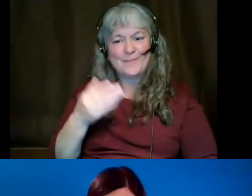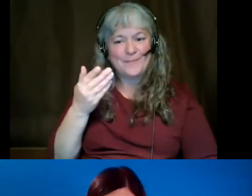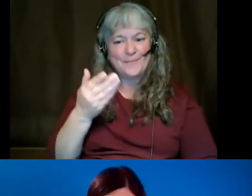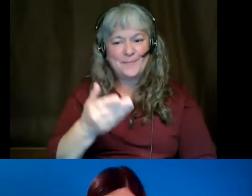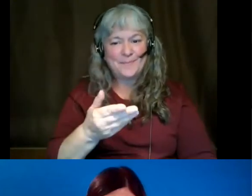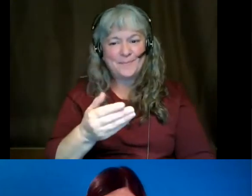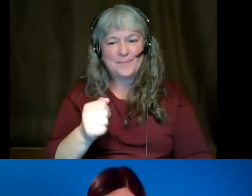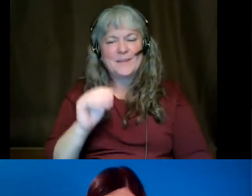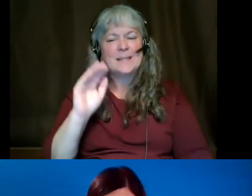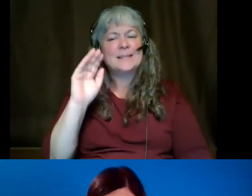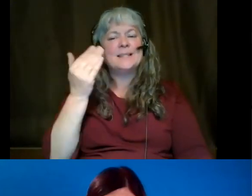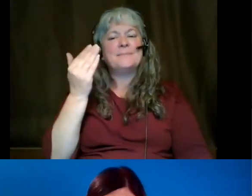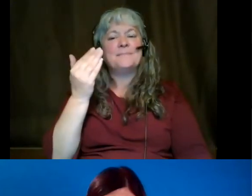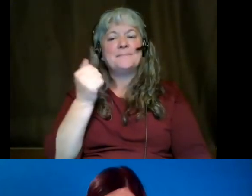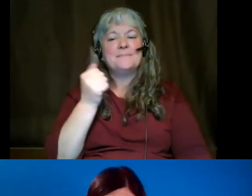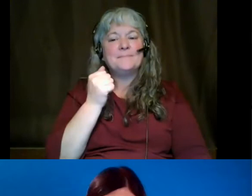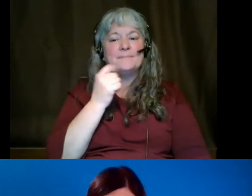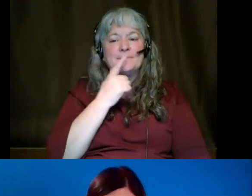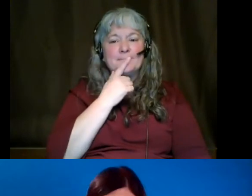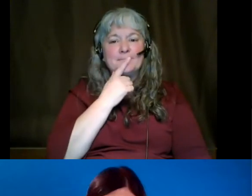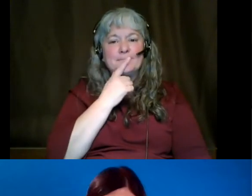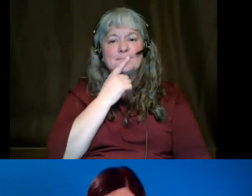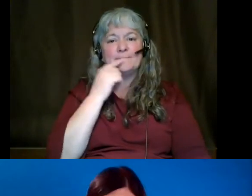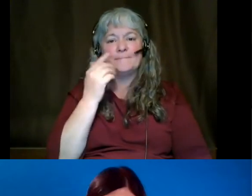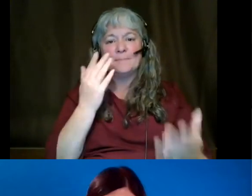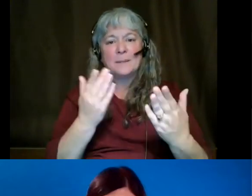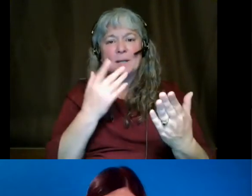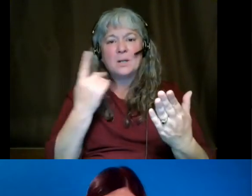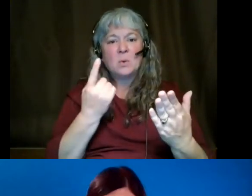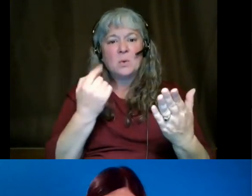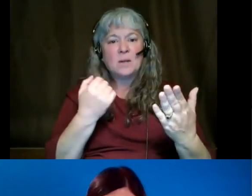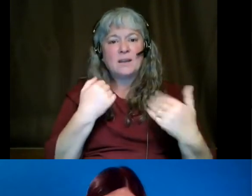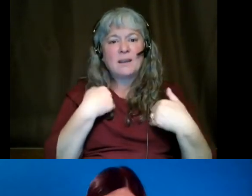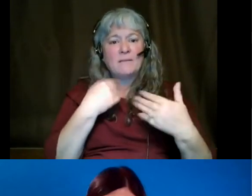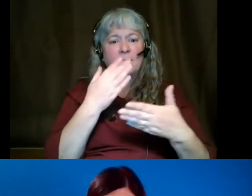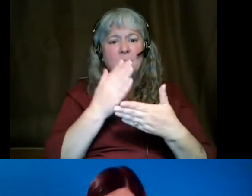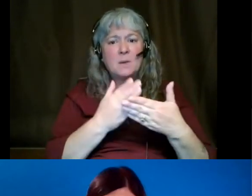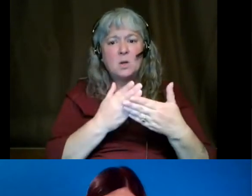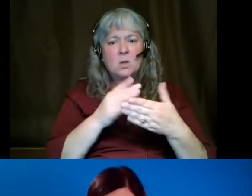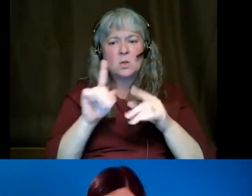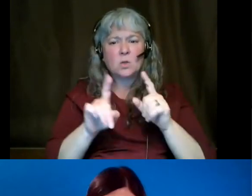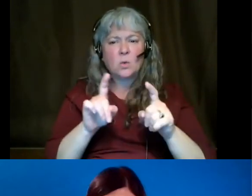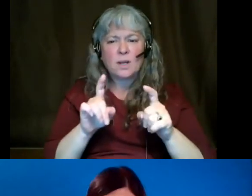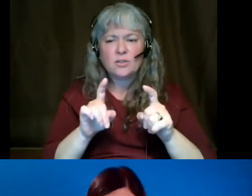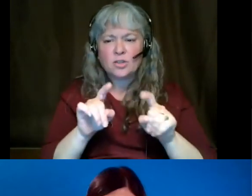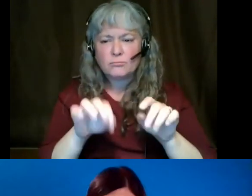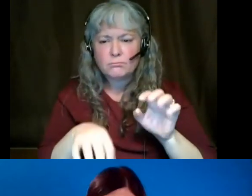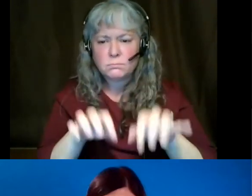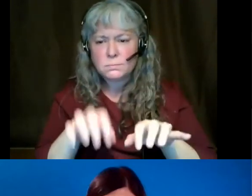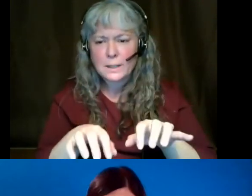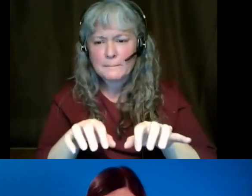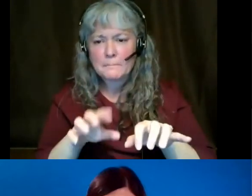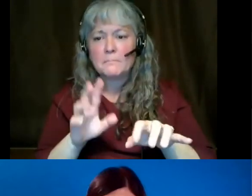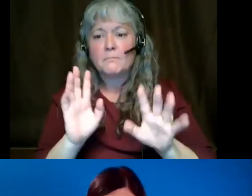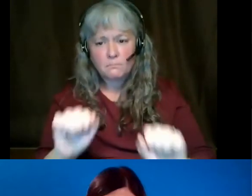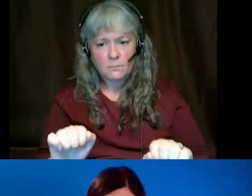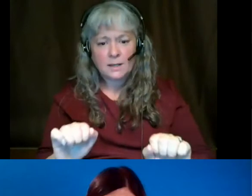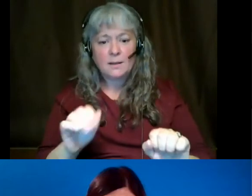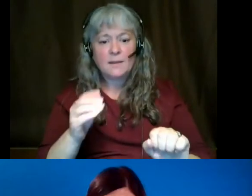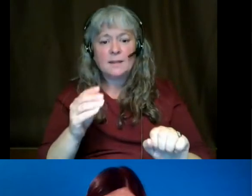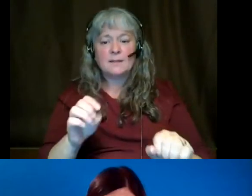it looks like maybe we only got a part of the question in. Feel free. This is